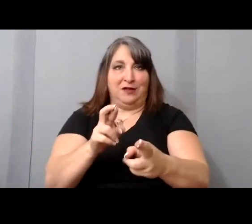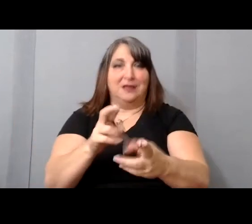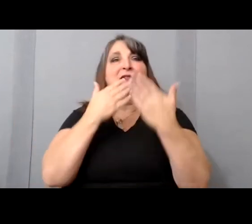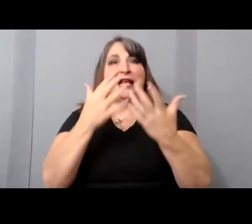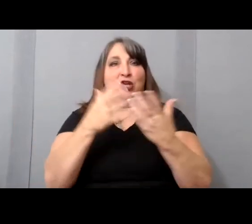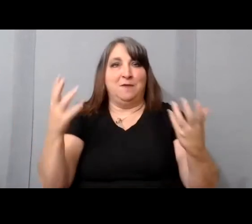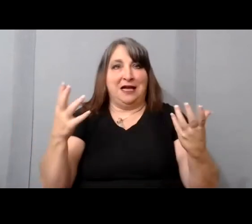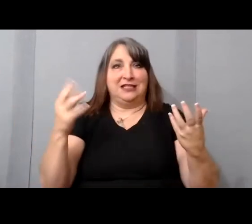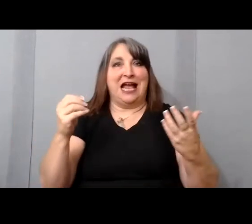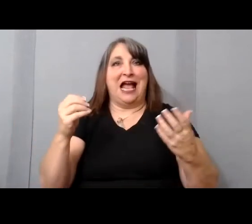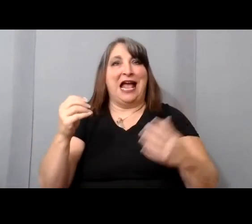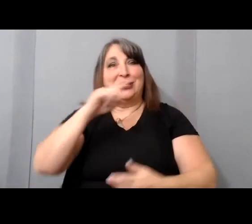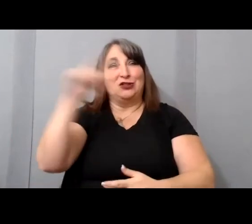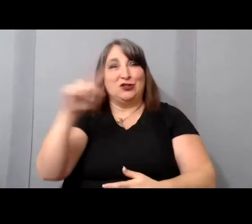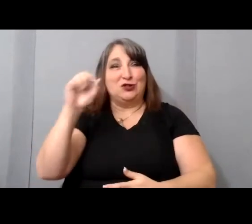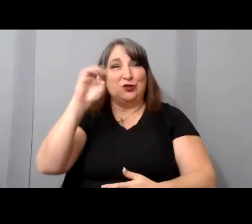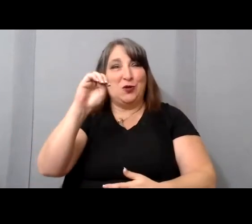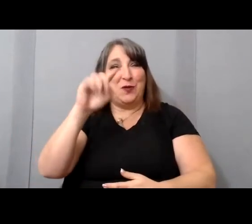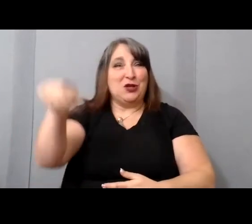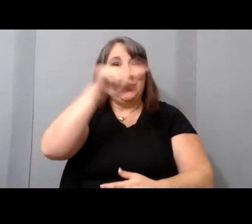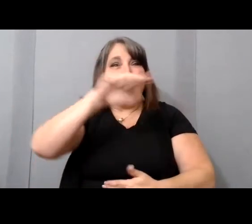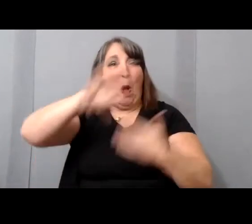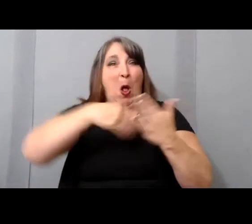much, and Zoom you all next year.